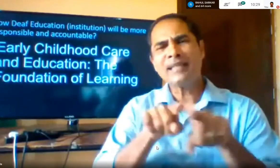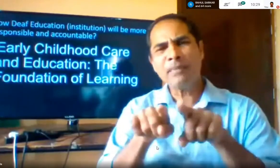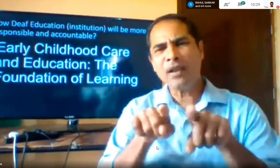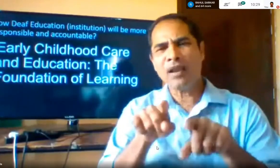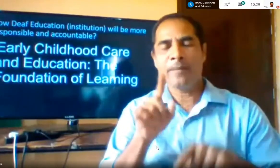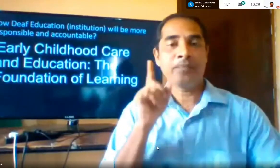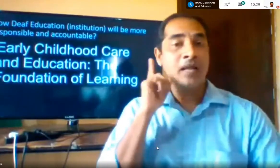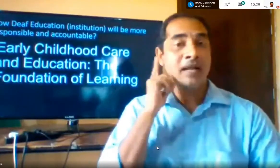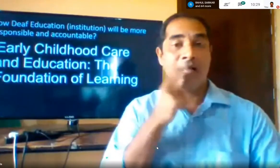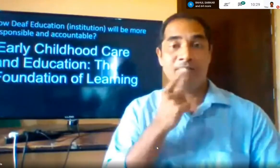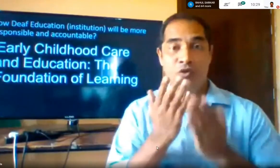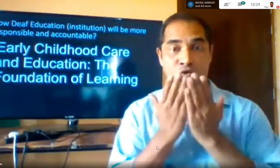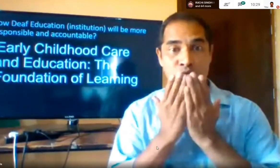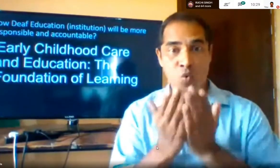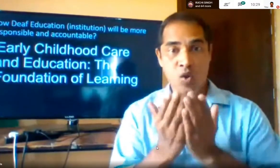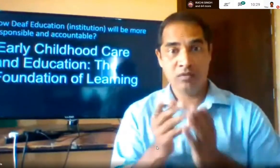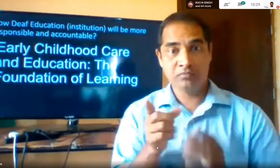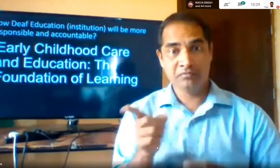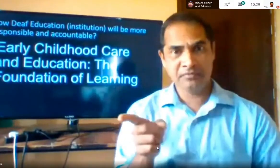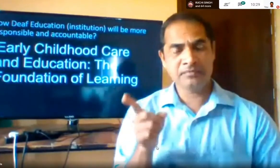There is no punishment for something.